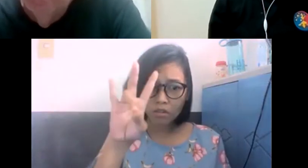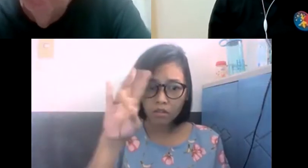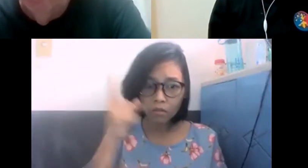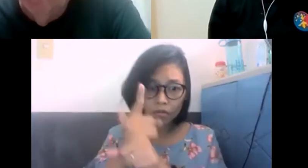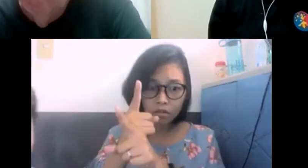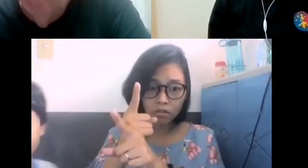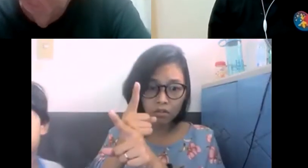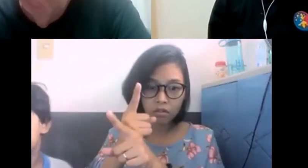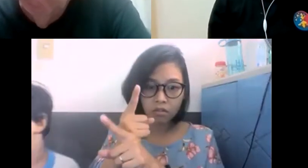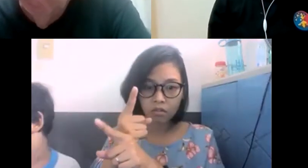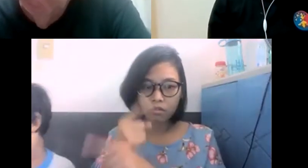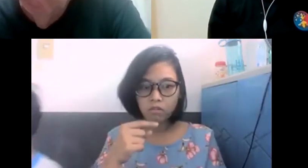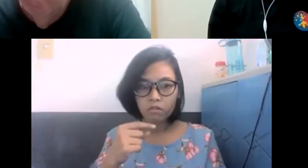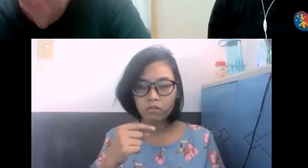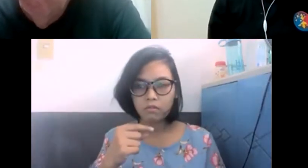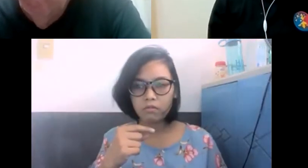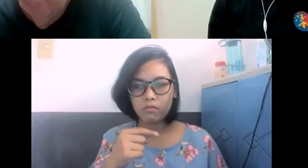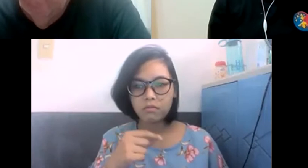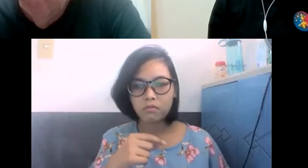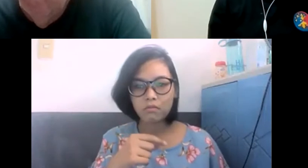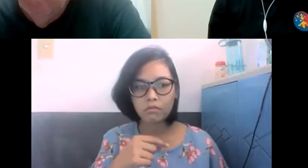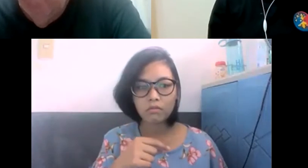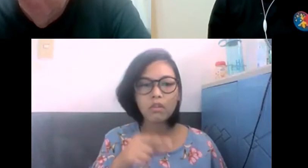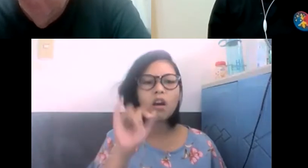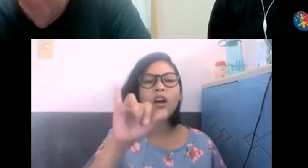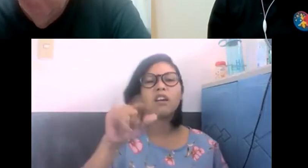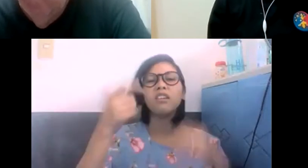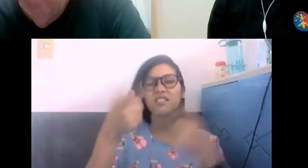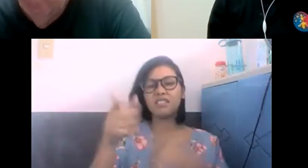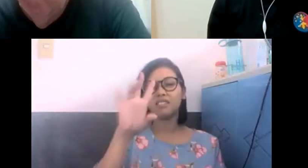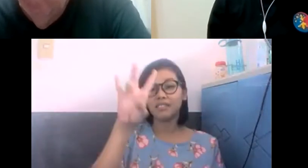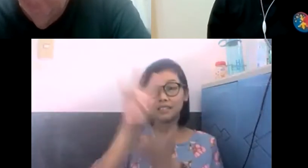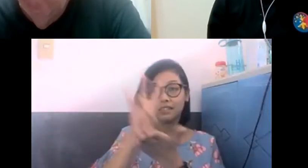But I think we already put it up yesterday, right?